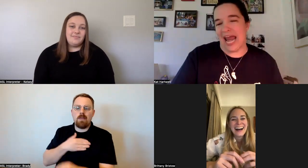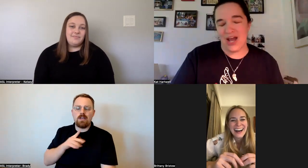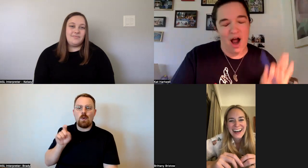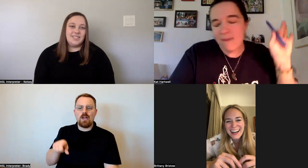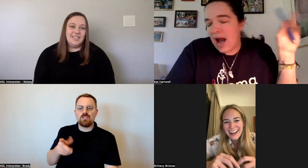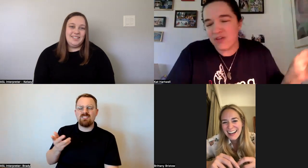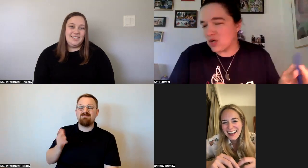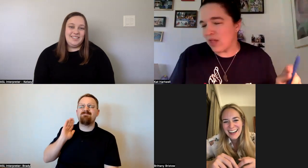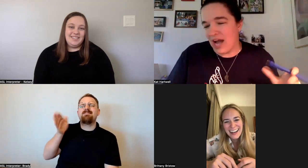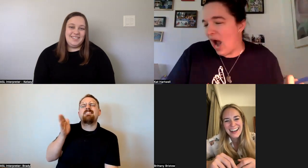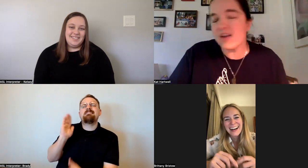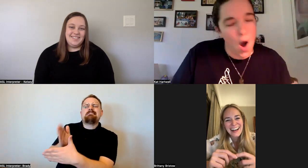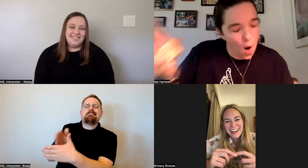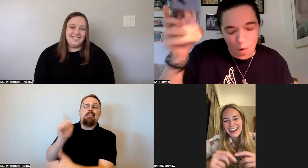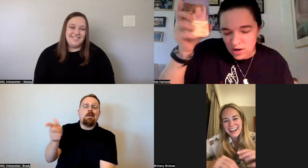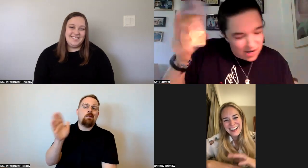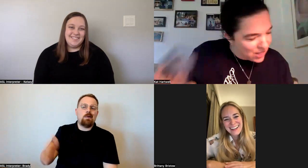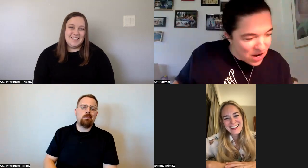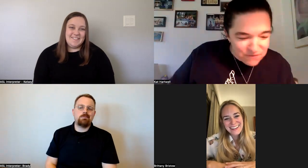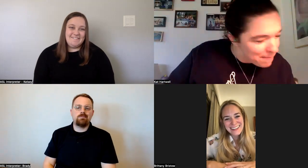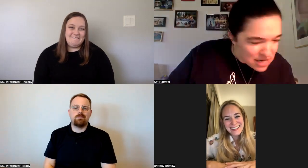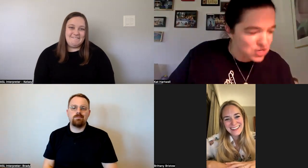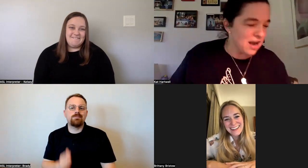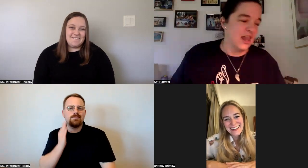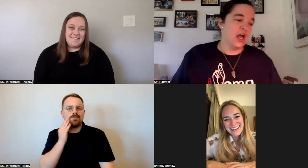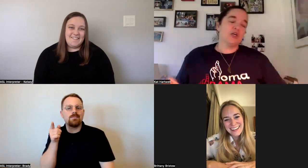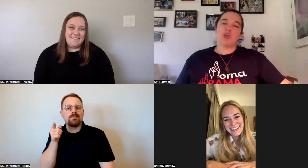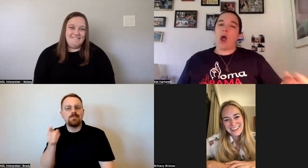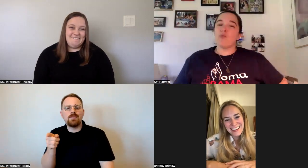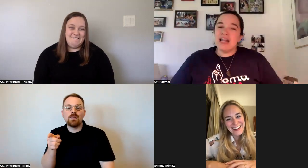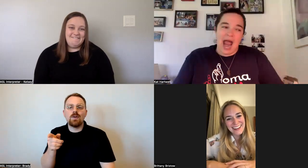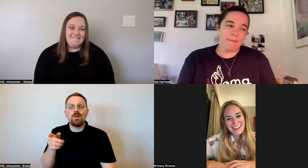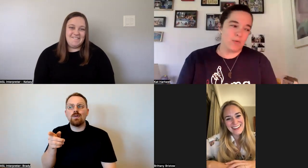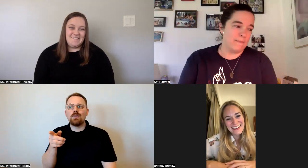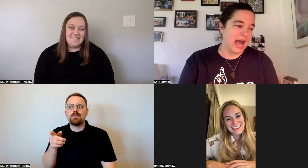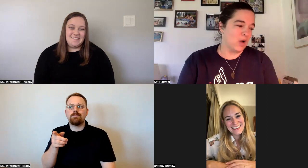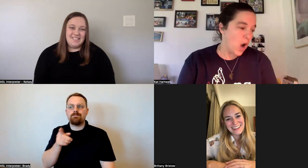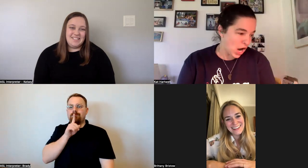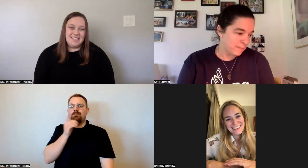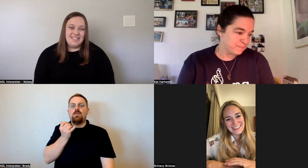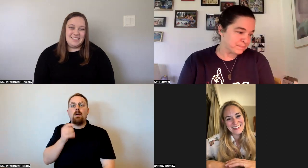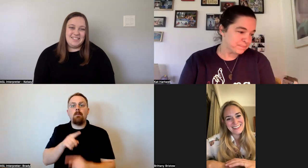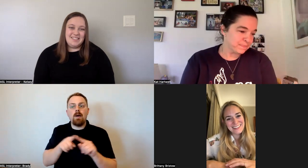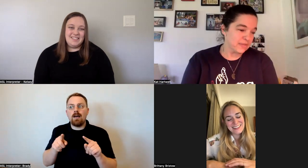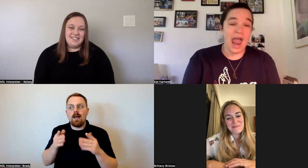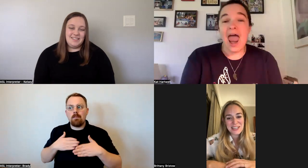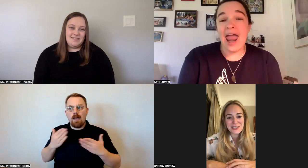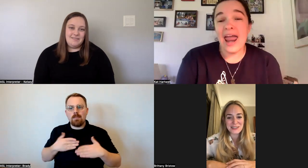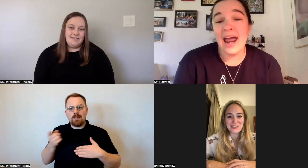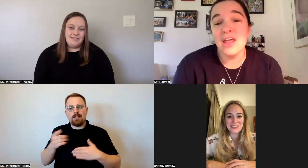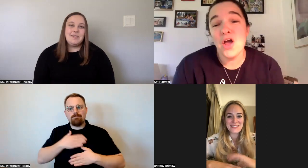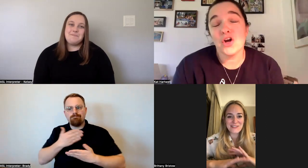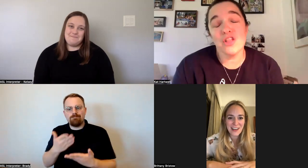bothered you later. I know the information. So I'm really happy we made it work.